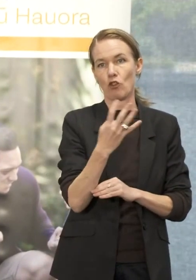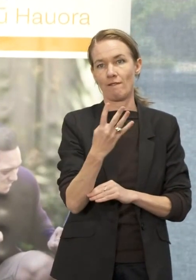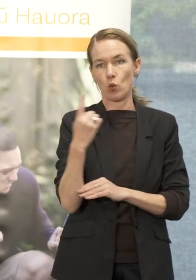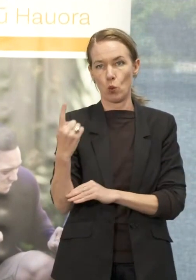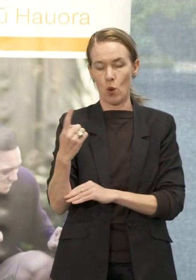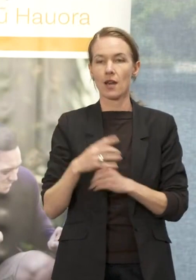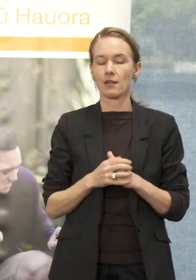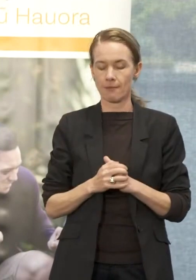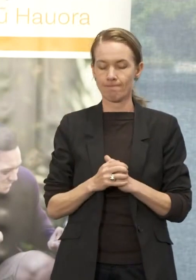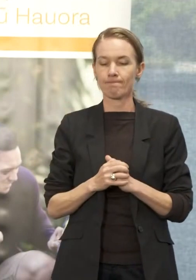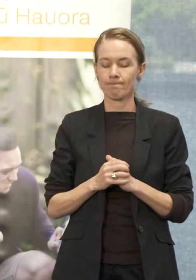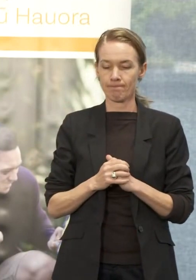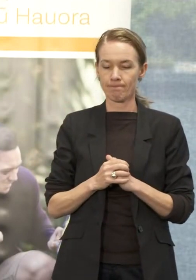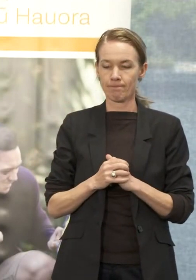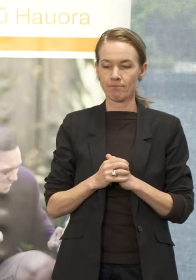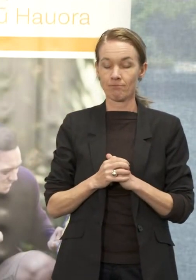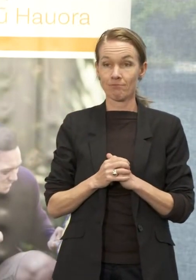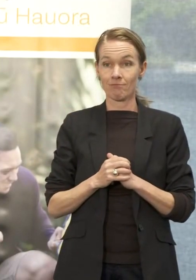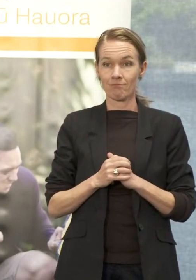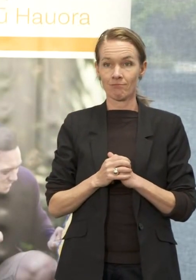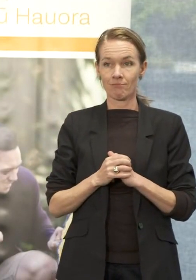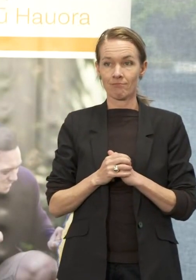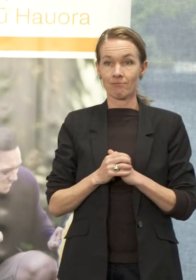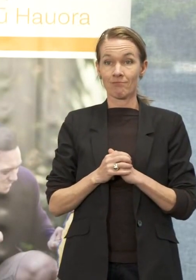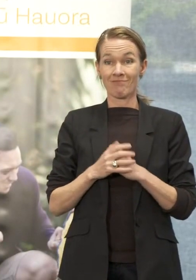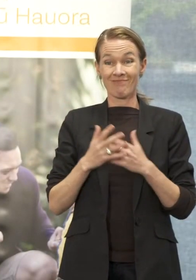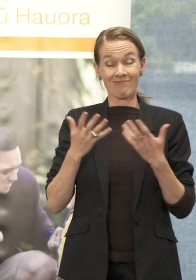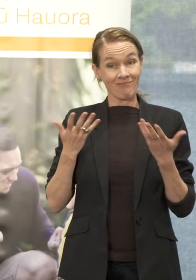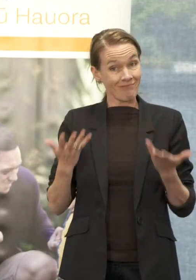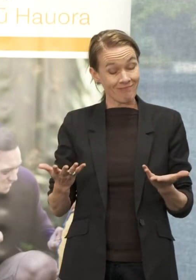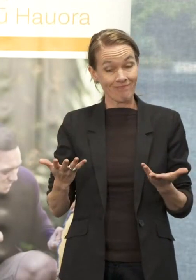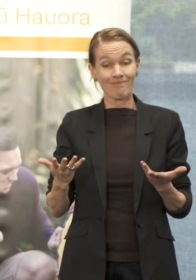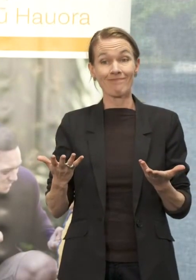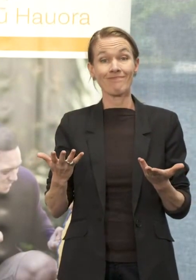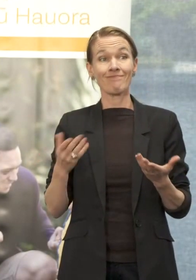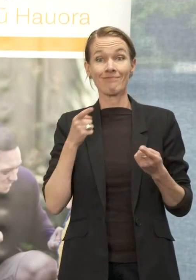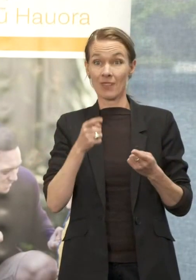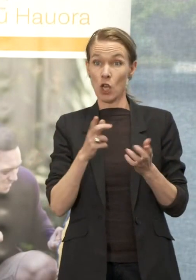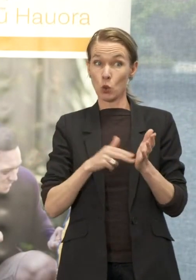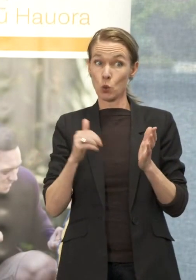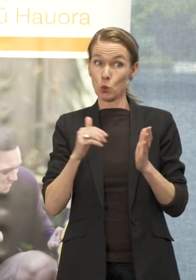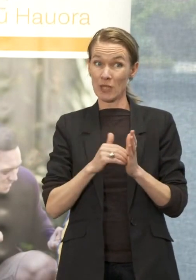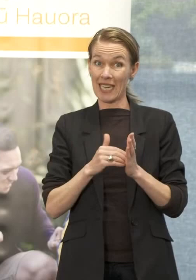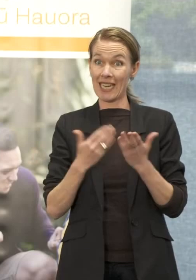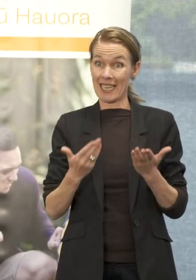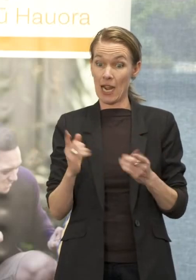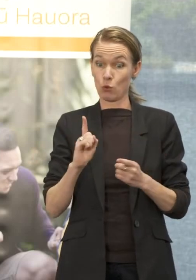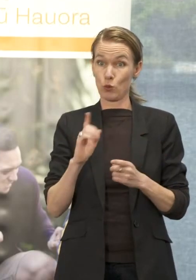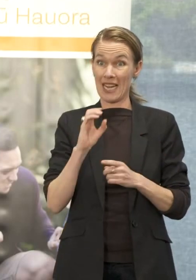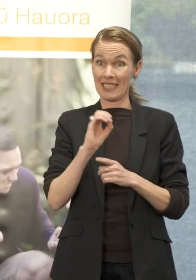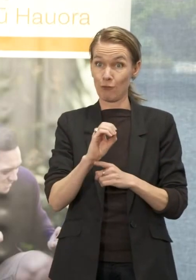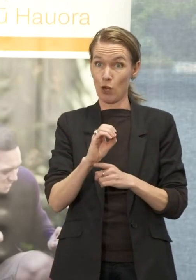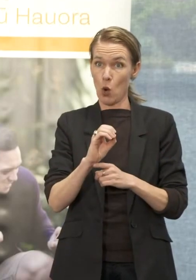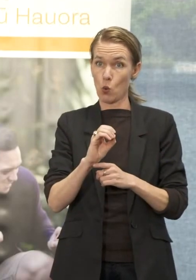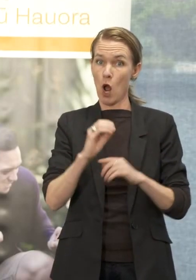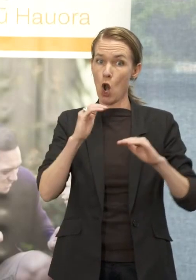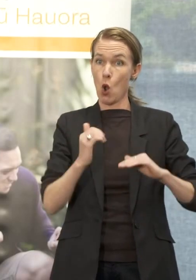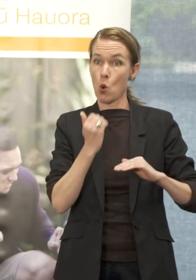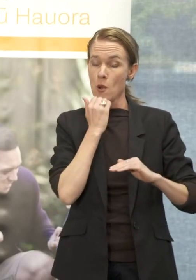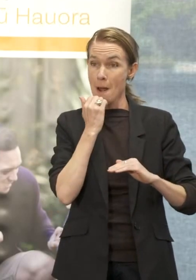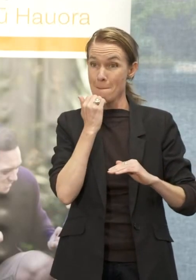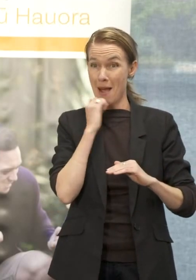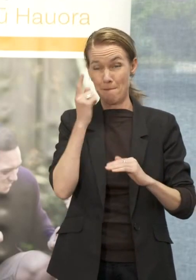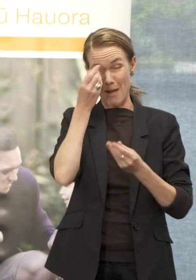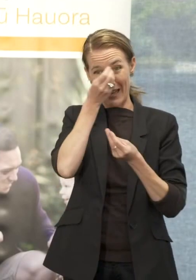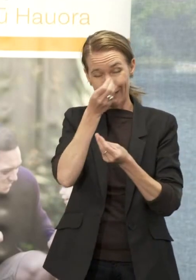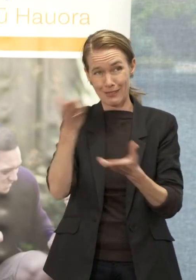970,641. I note that while our case numbers are low, the pandemic continues overseas and is particularly active in many